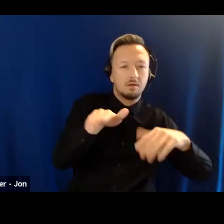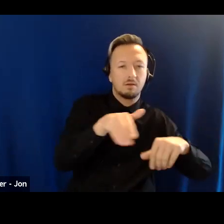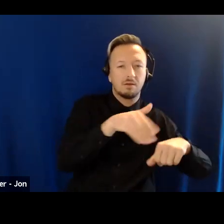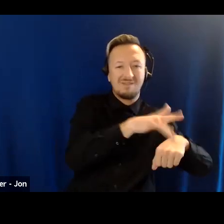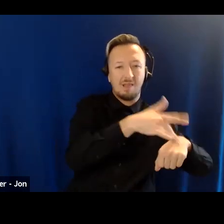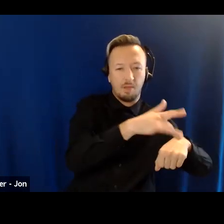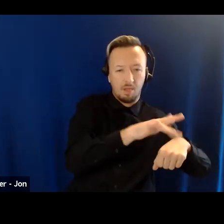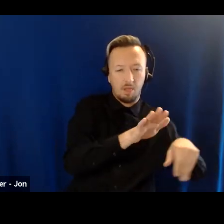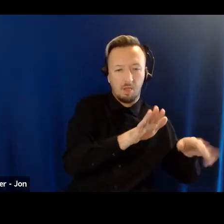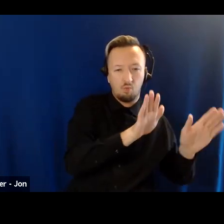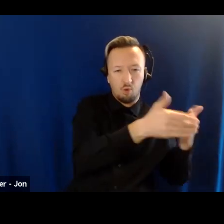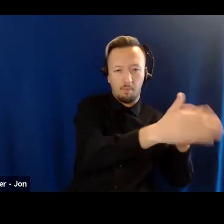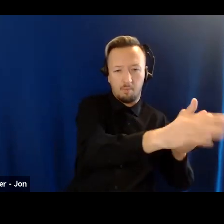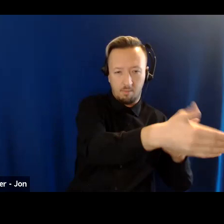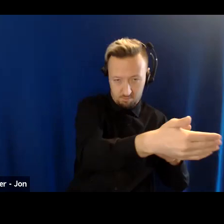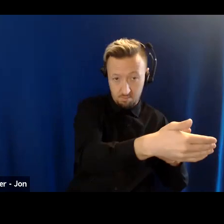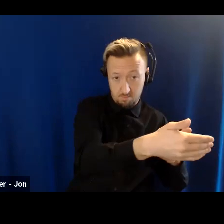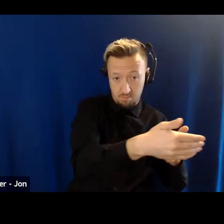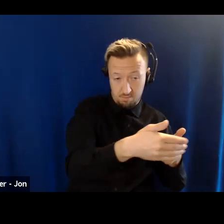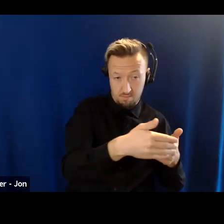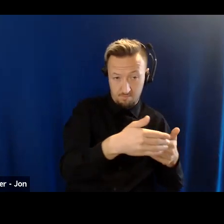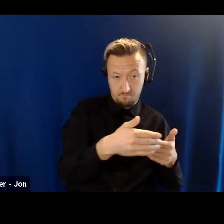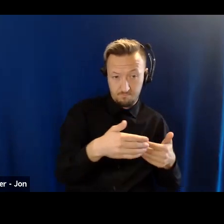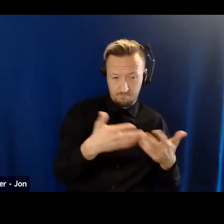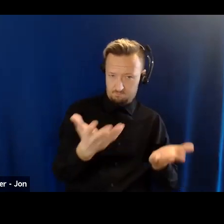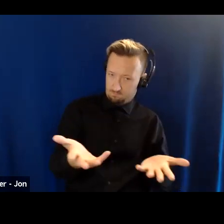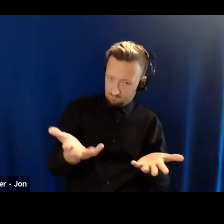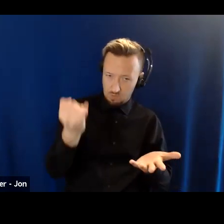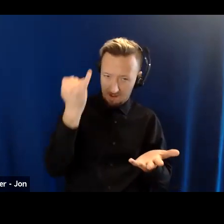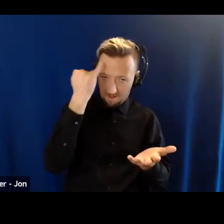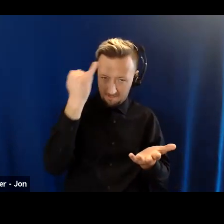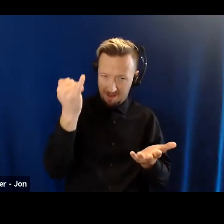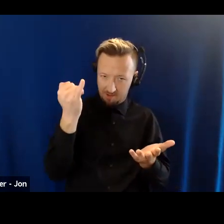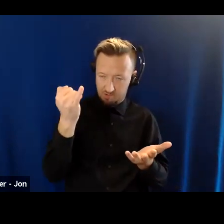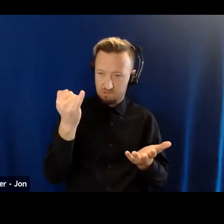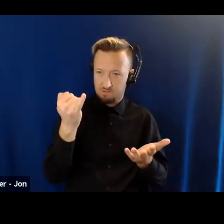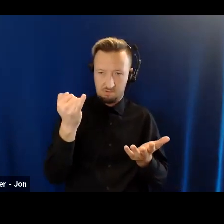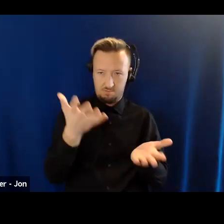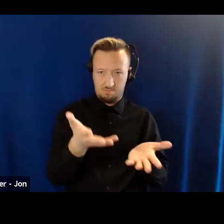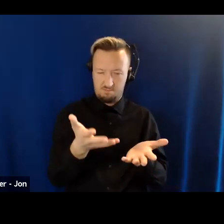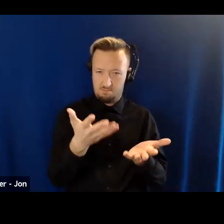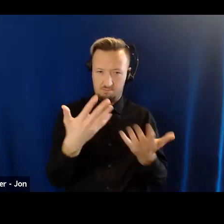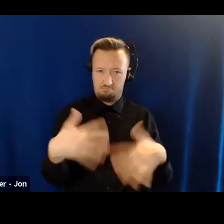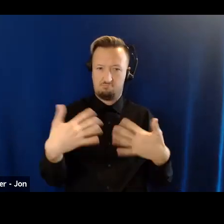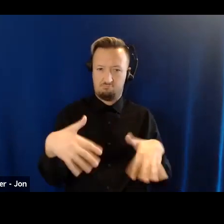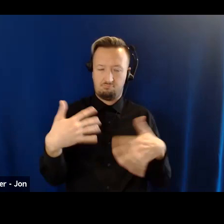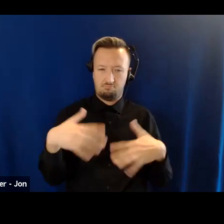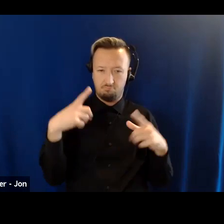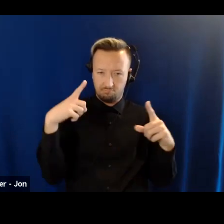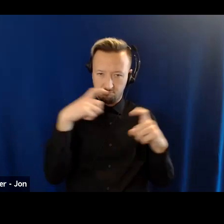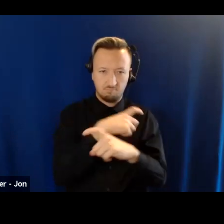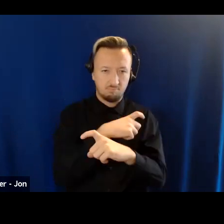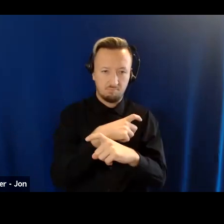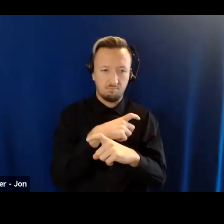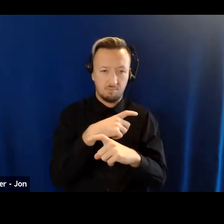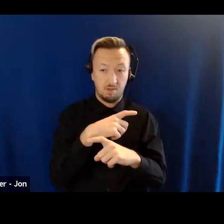a need for their bed. As you can imagine, this gets even more complicated